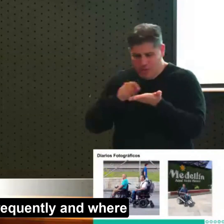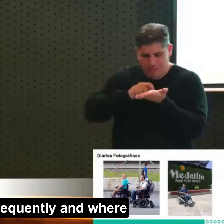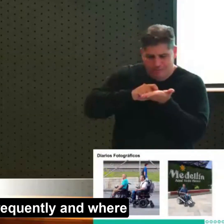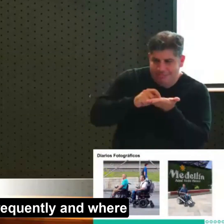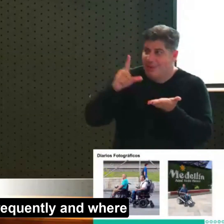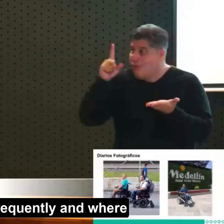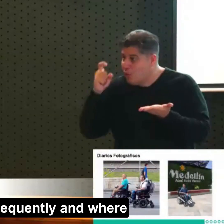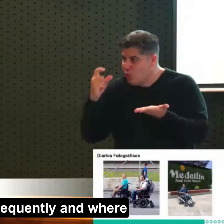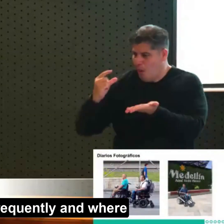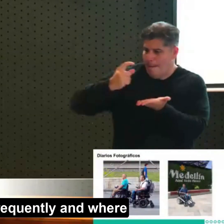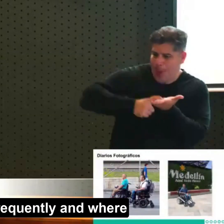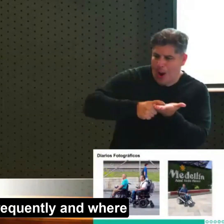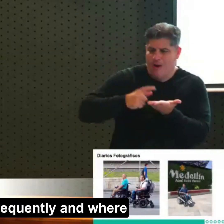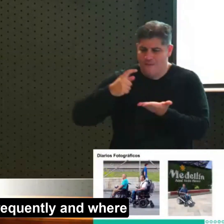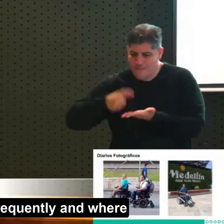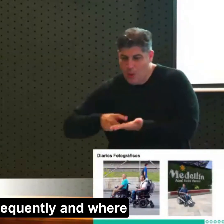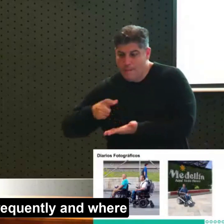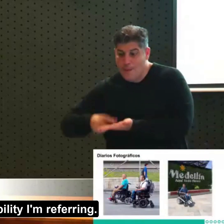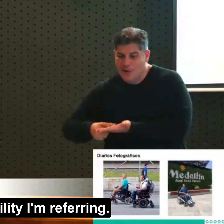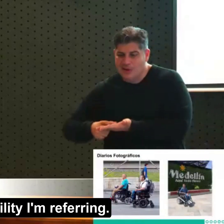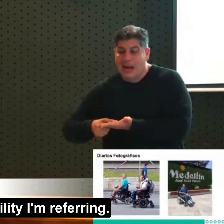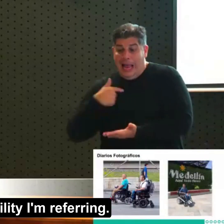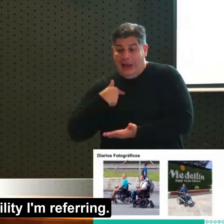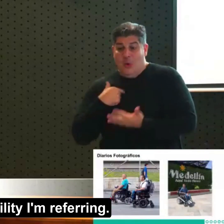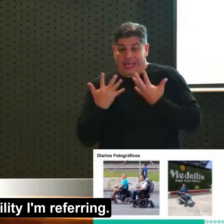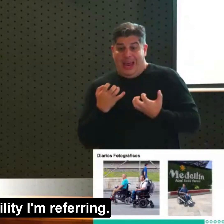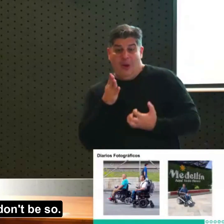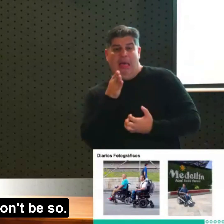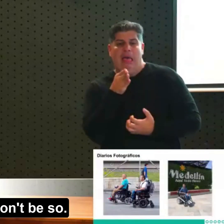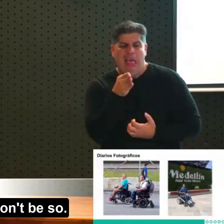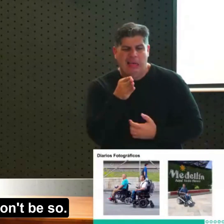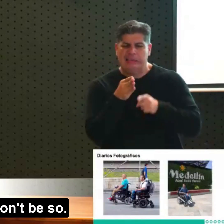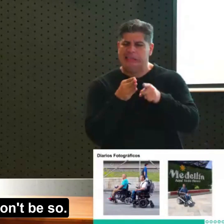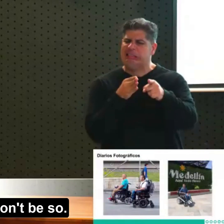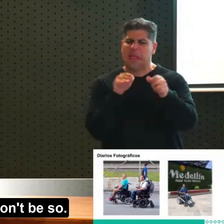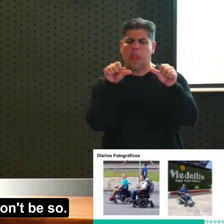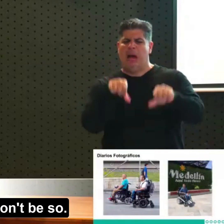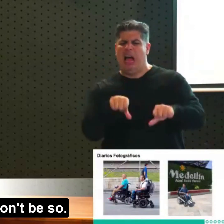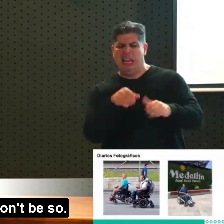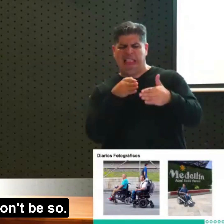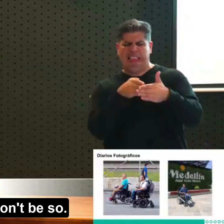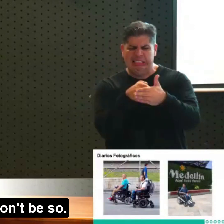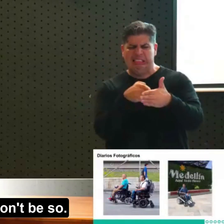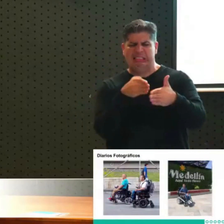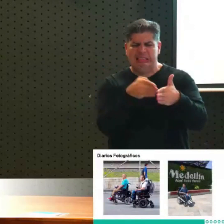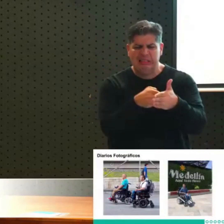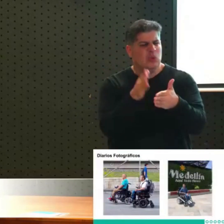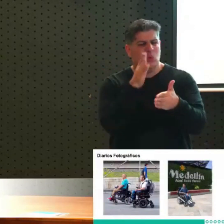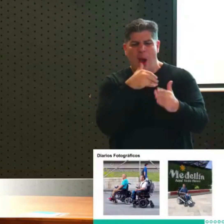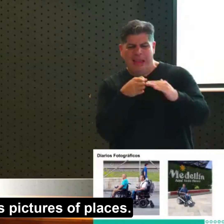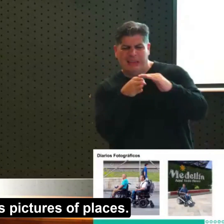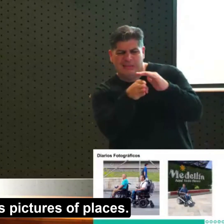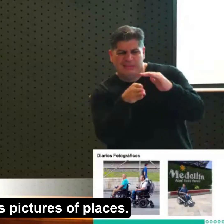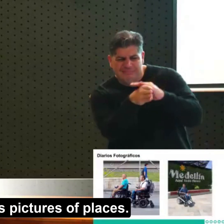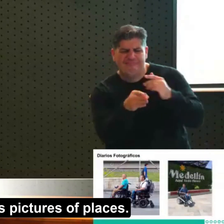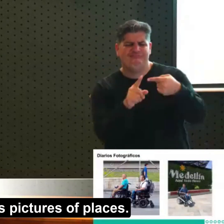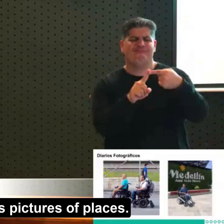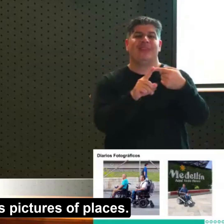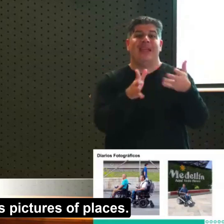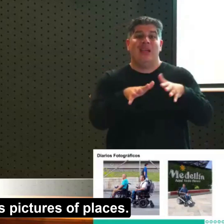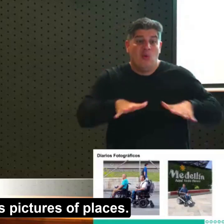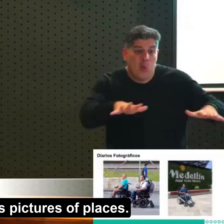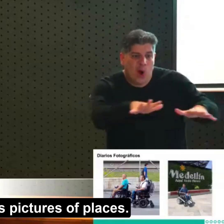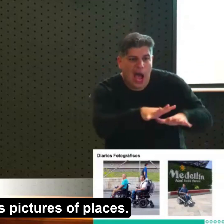can't visit frequently, and where accessibility, I'm referring not only physical, but also economically. So they sent